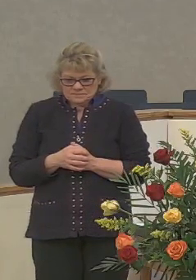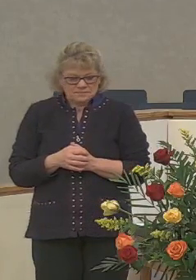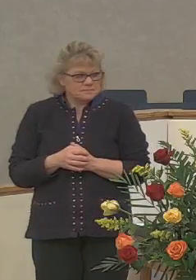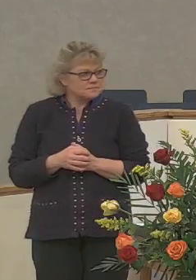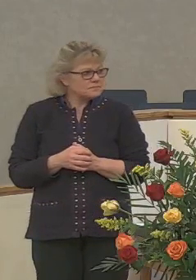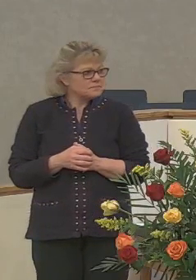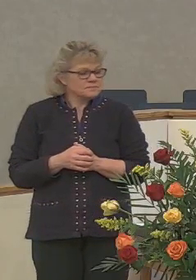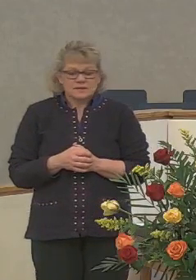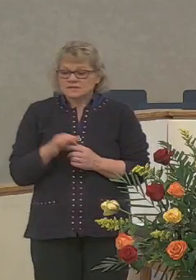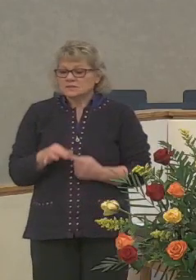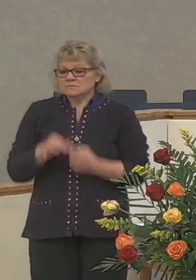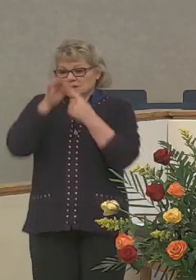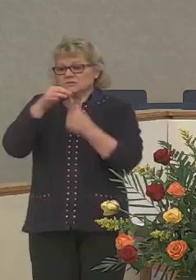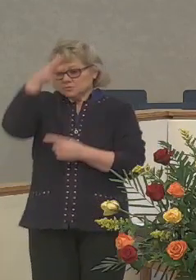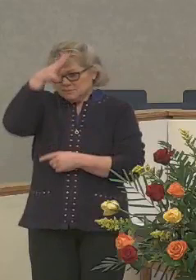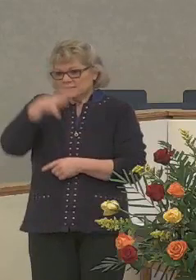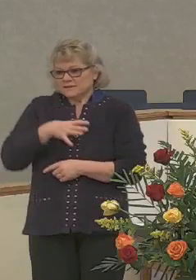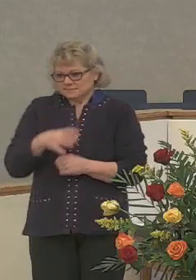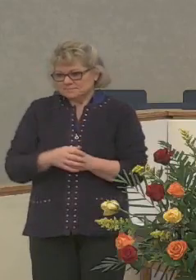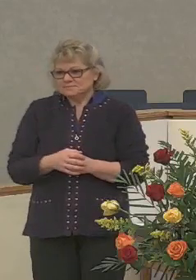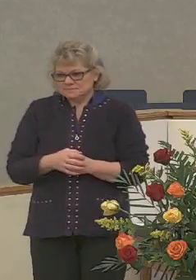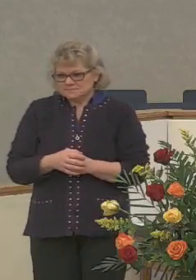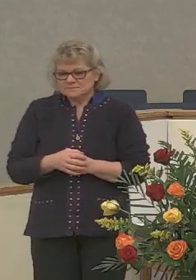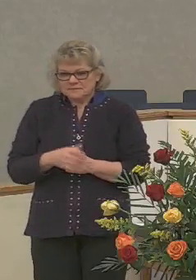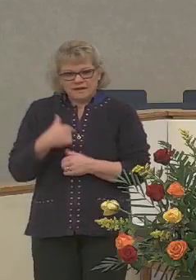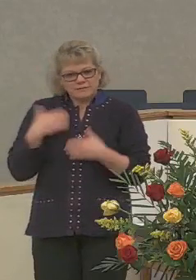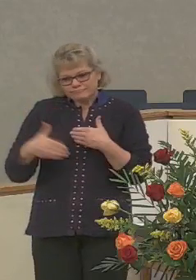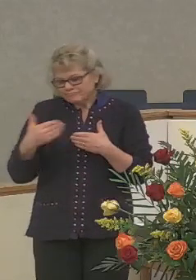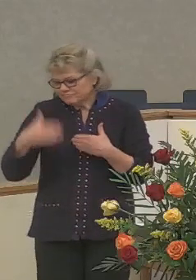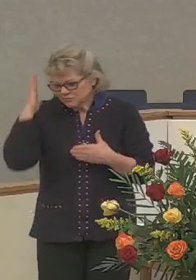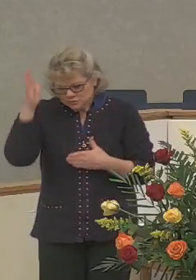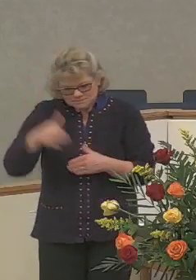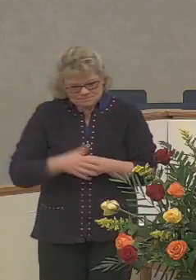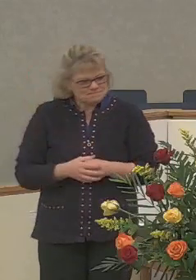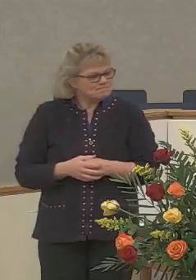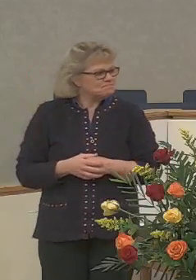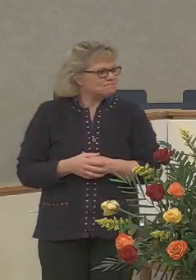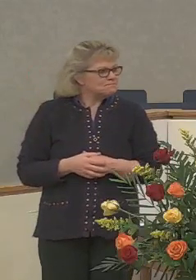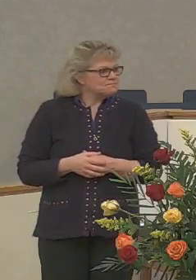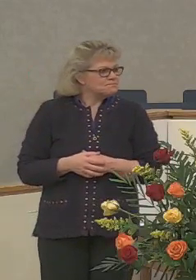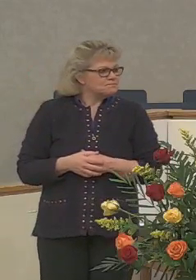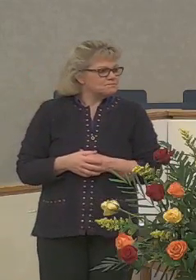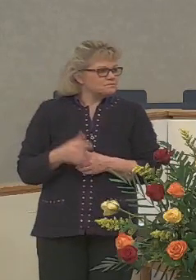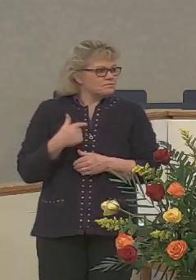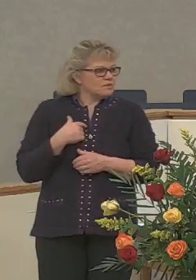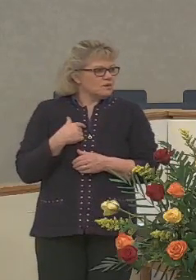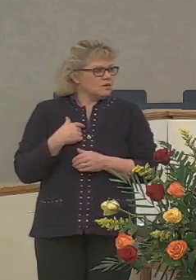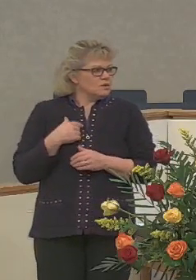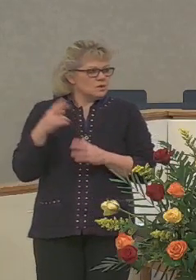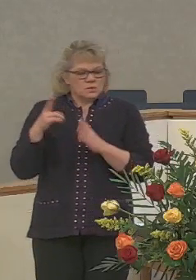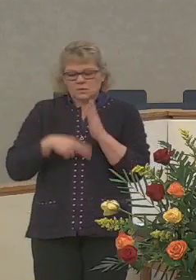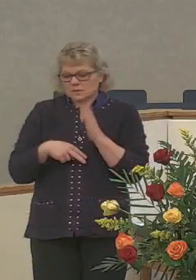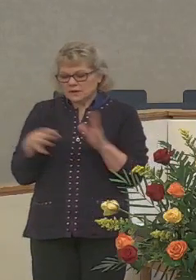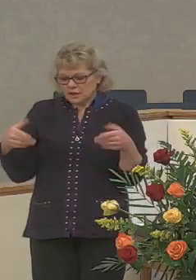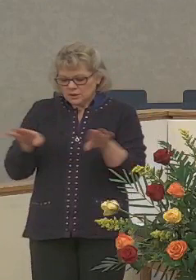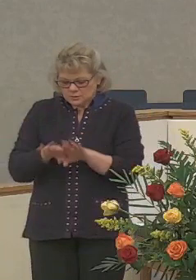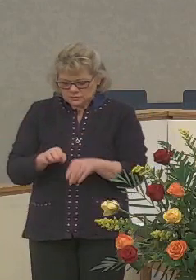A unique man. I could go on and on. Just want to read as I close.